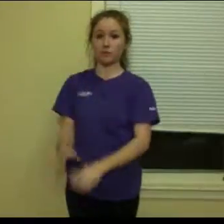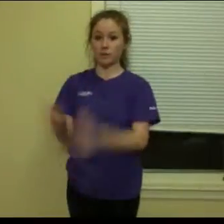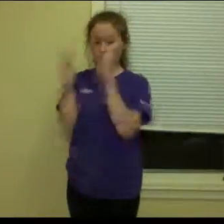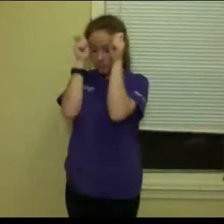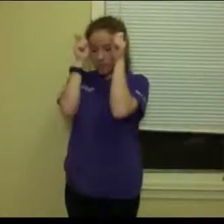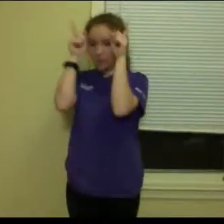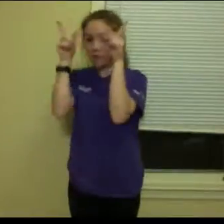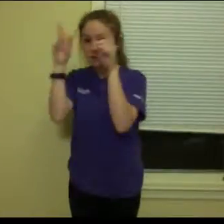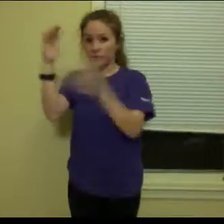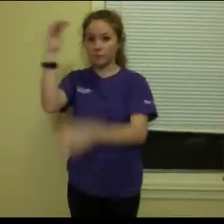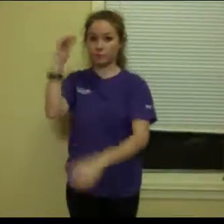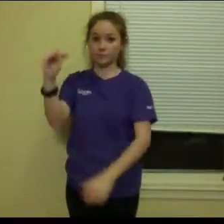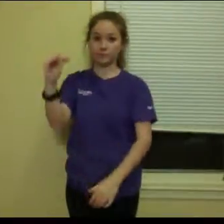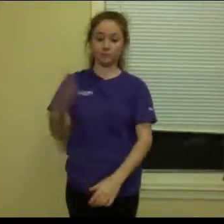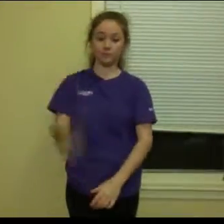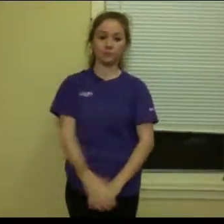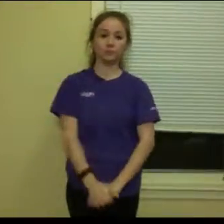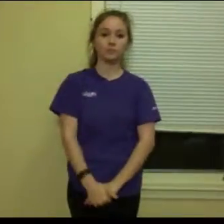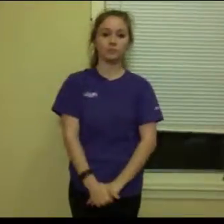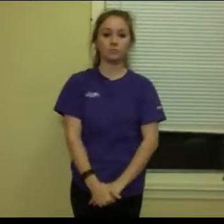economic balance and enlightenment.